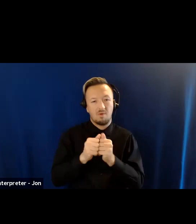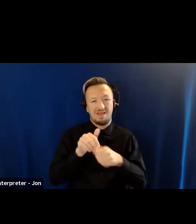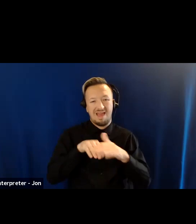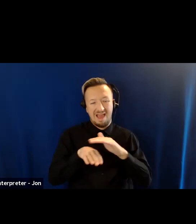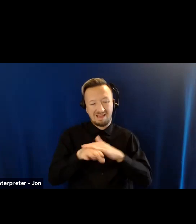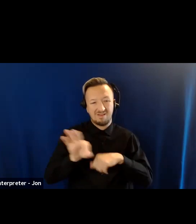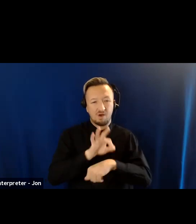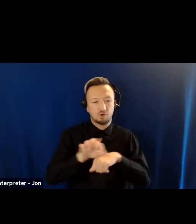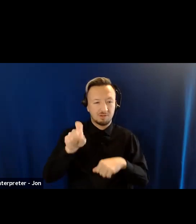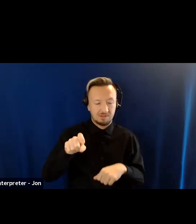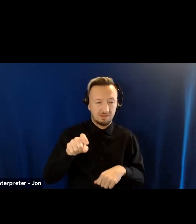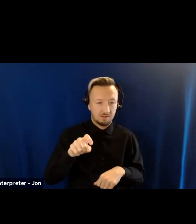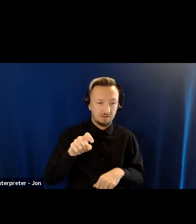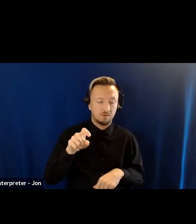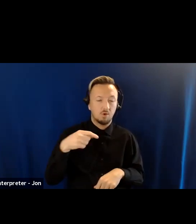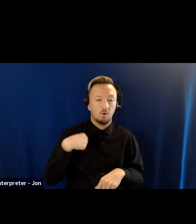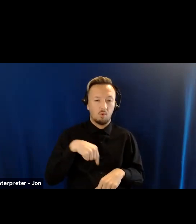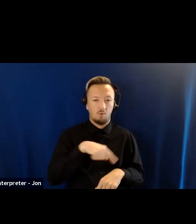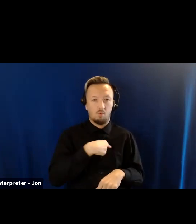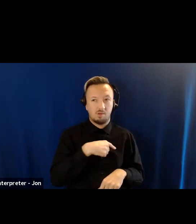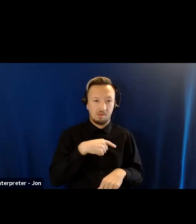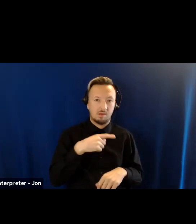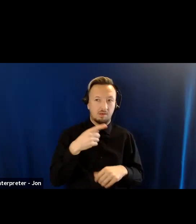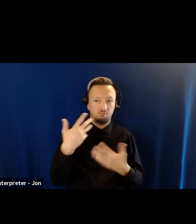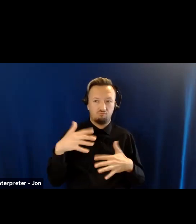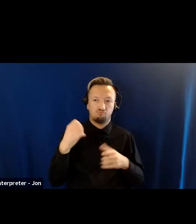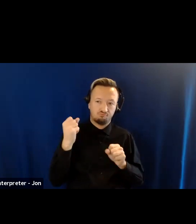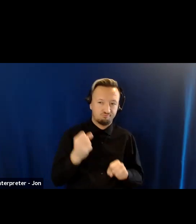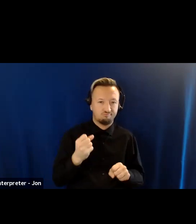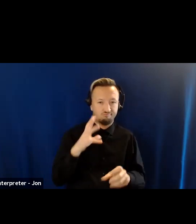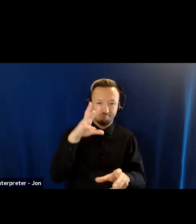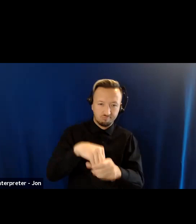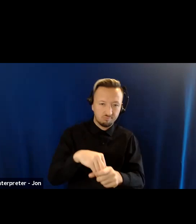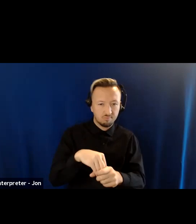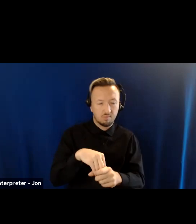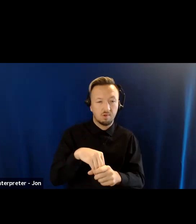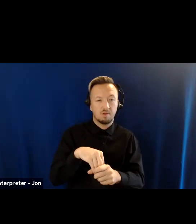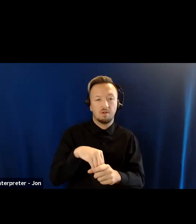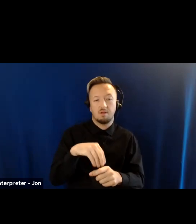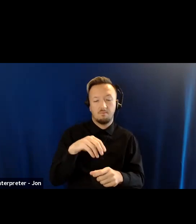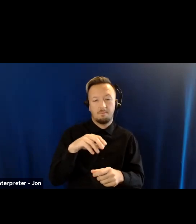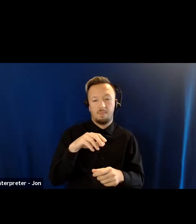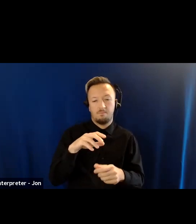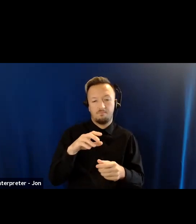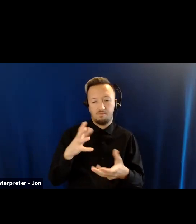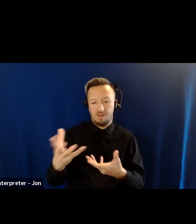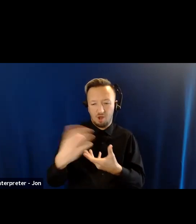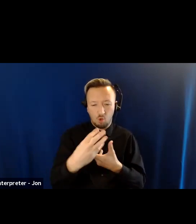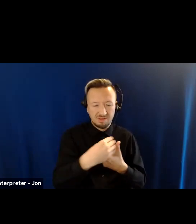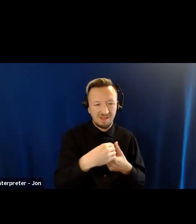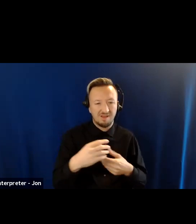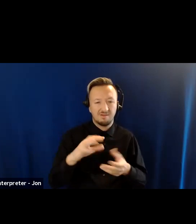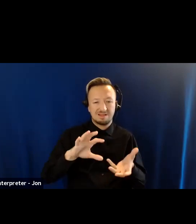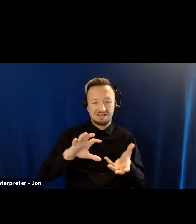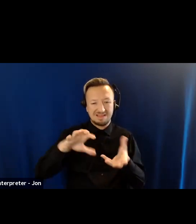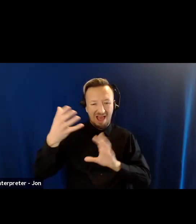functional needs. And so we have been very heavily involved in inclusive disaster relief and inclusive emergency management